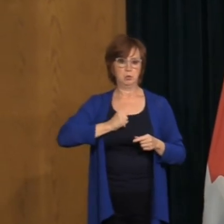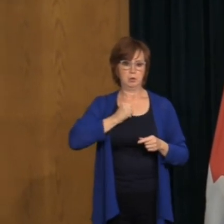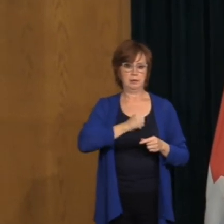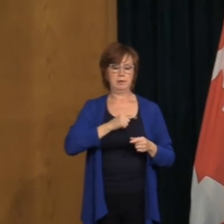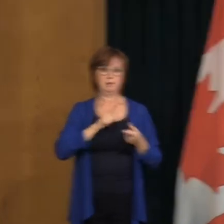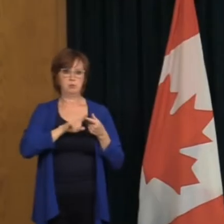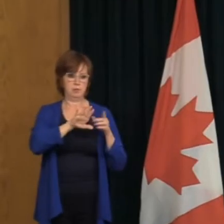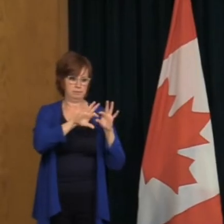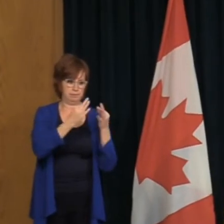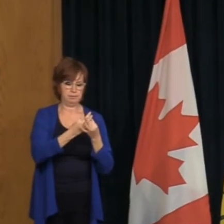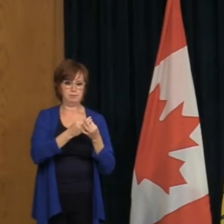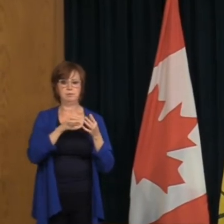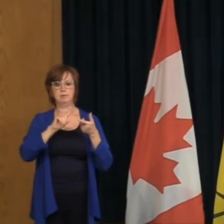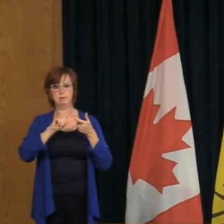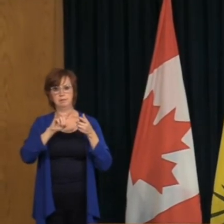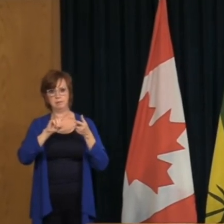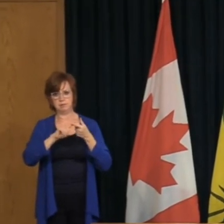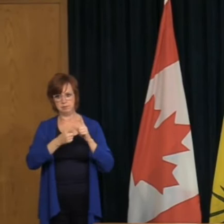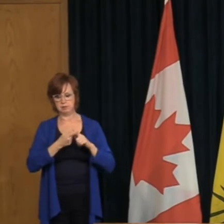Operator?